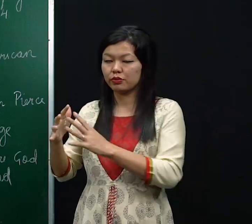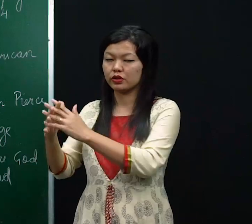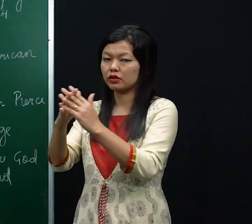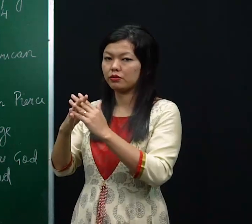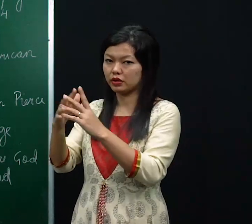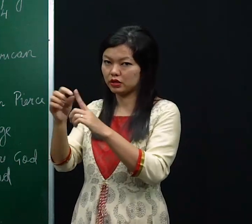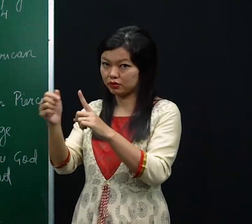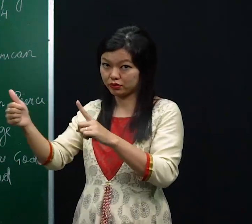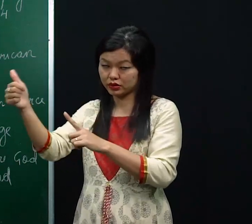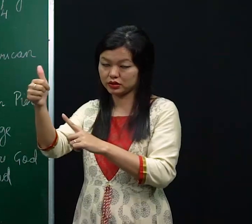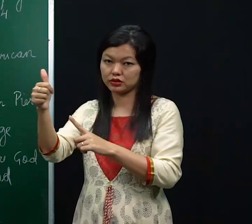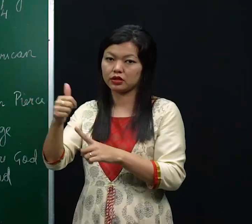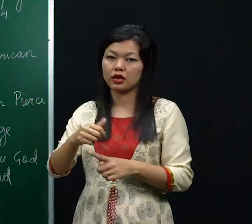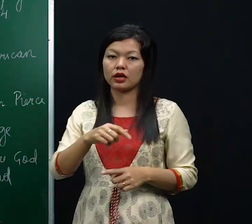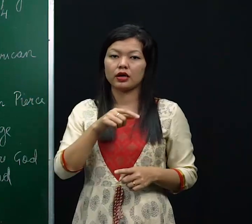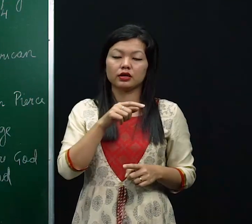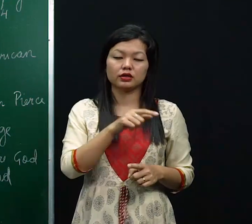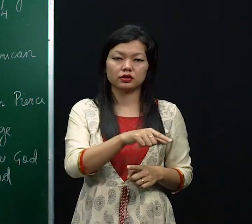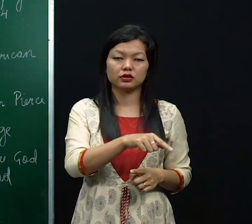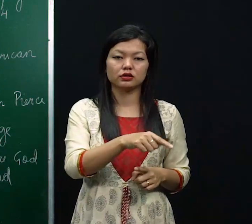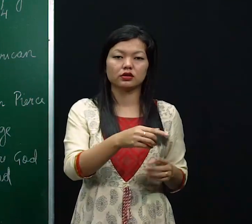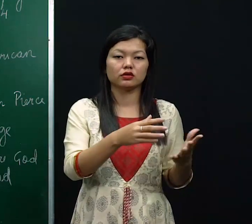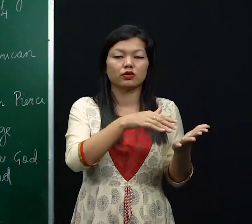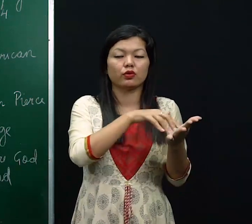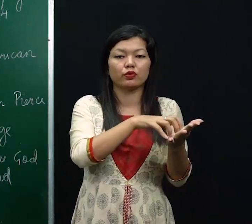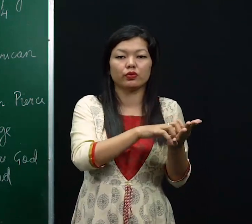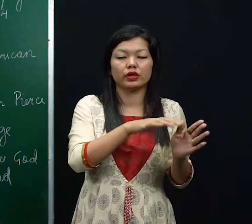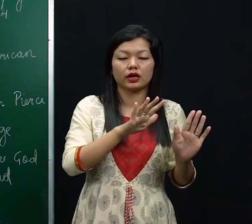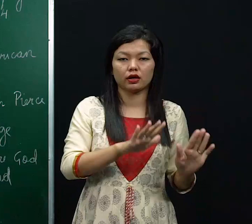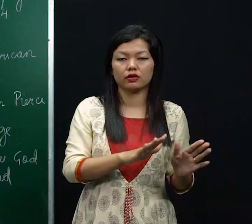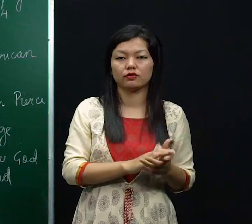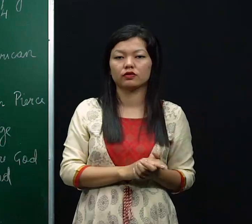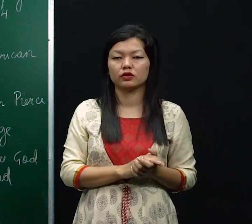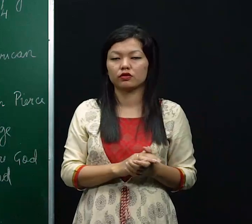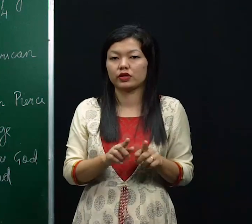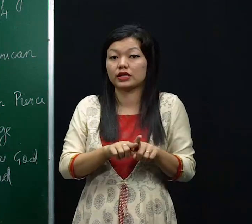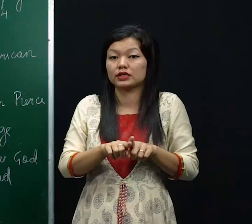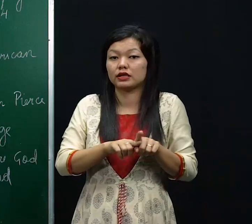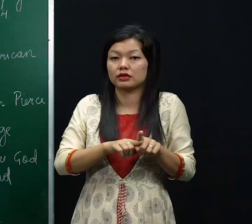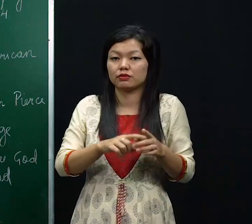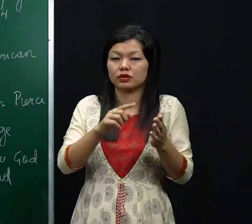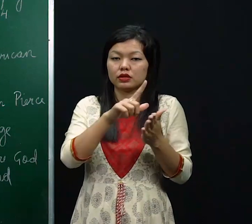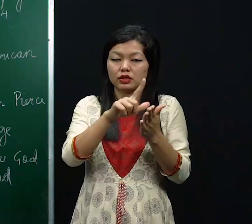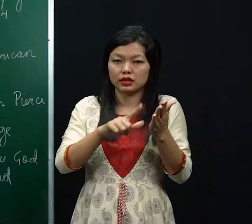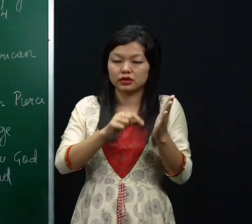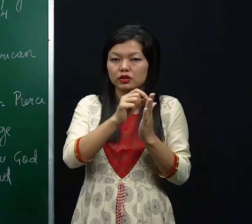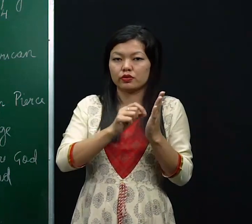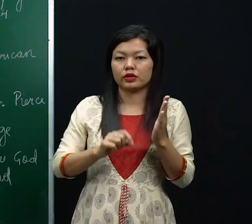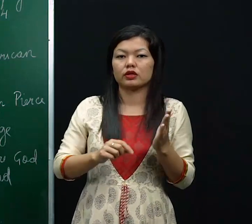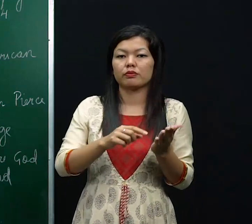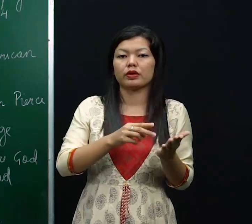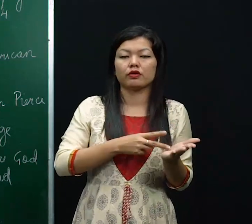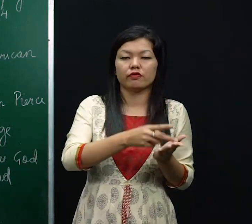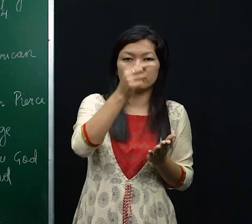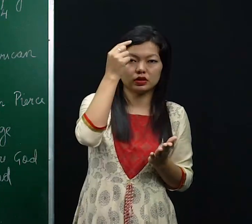we are powerless when you come to power. And even if we resist, that would be a thing that is impossible. And that